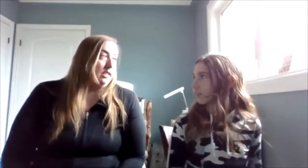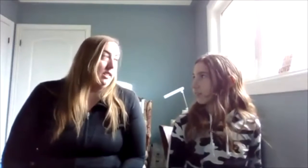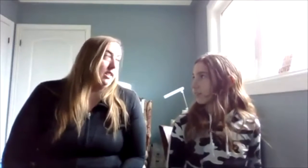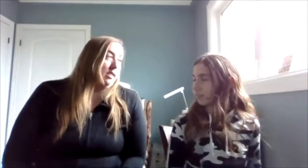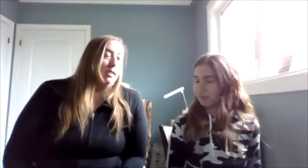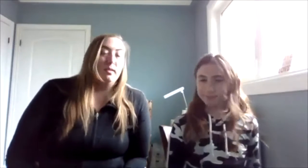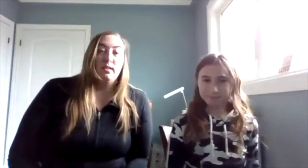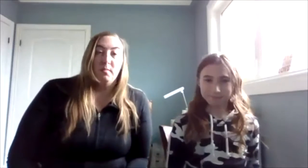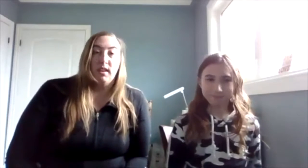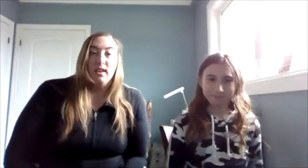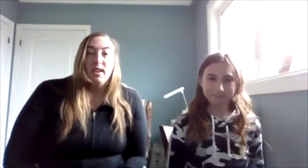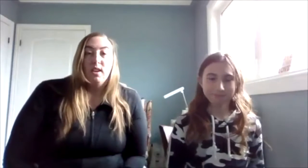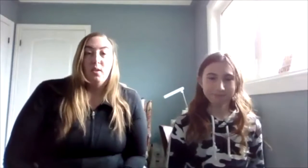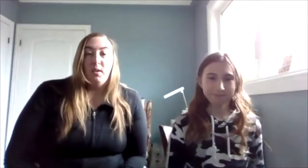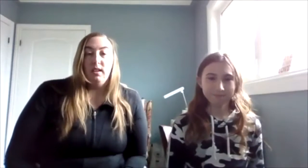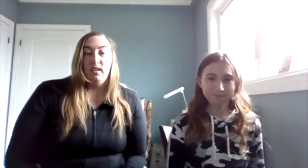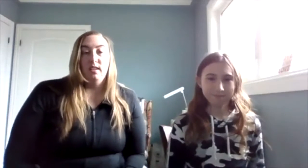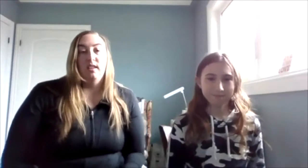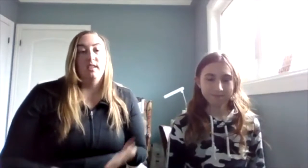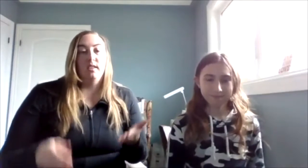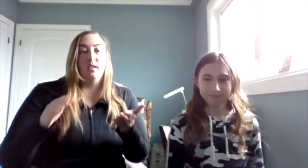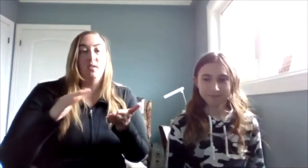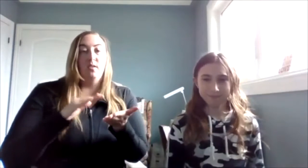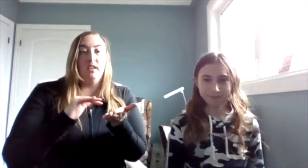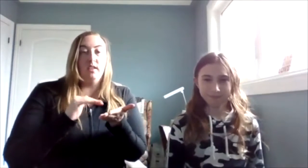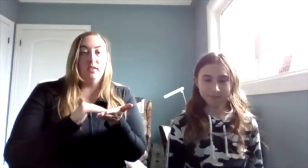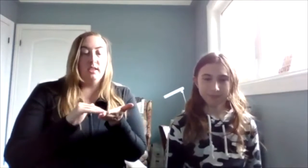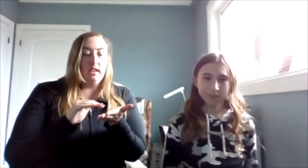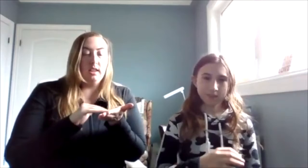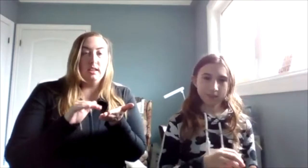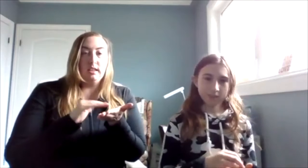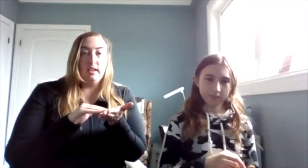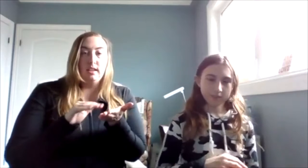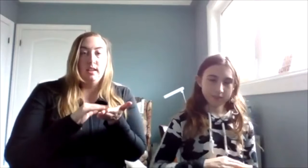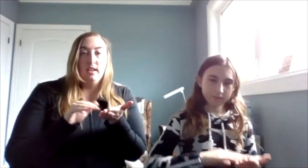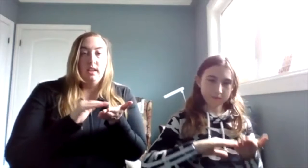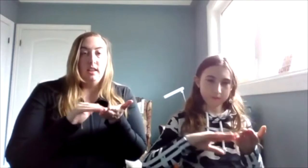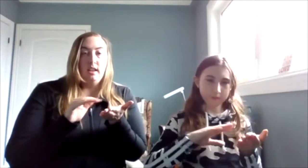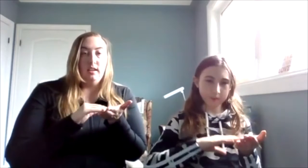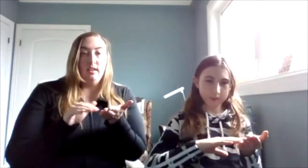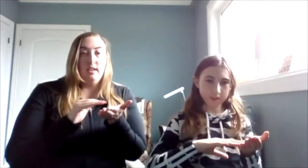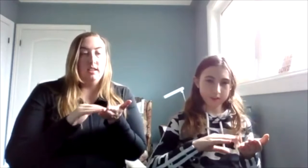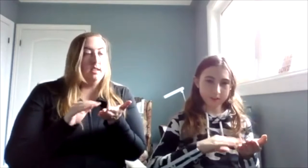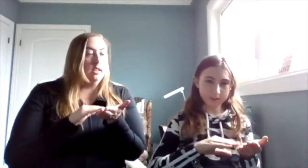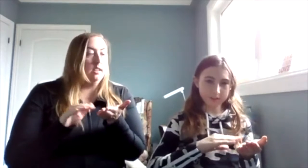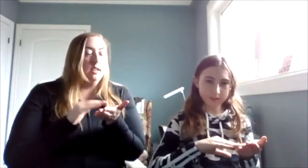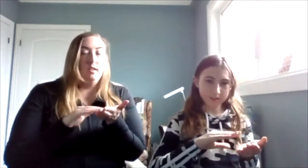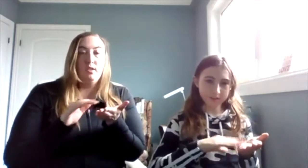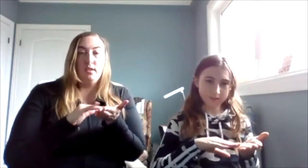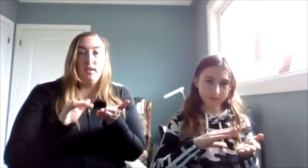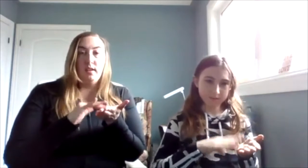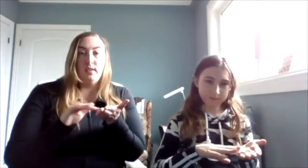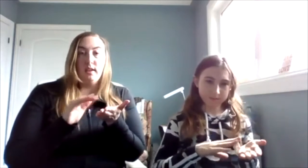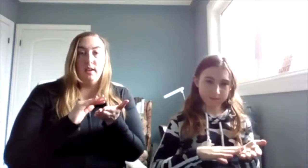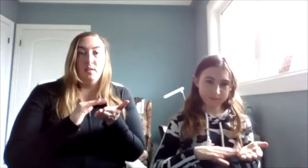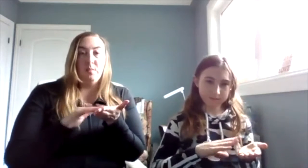us. This one's going to be quite long. So forgive is like this, like you're dusting dirt off your